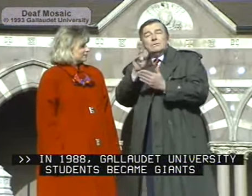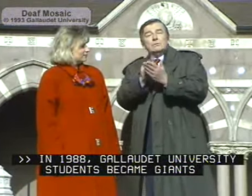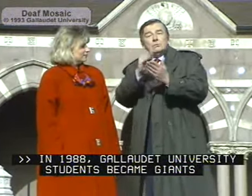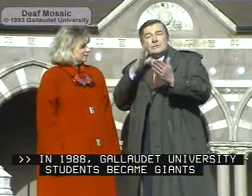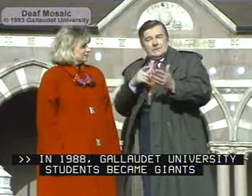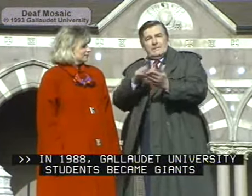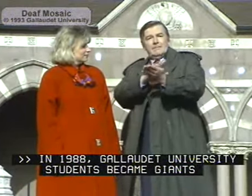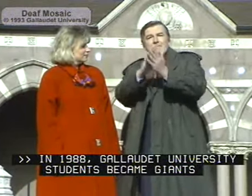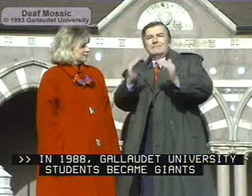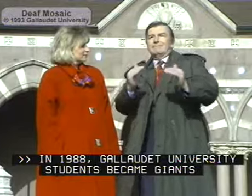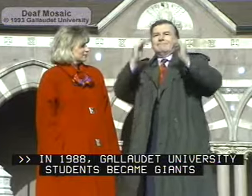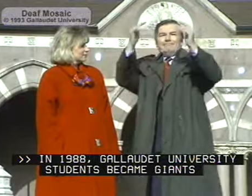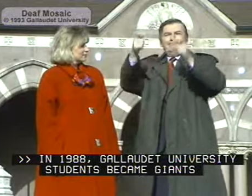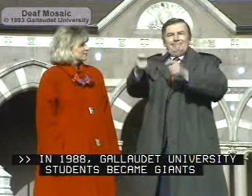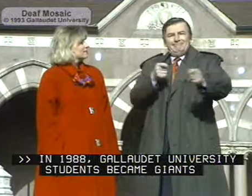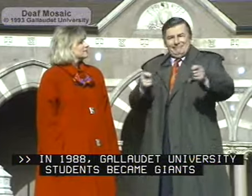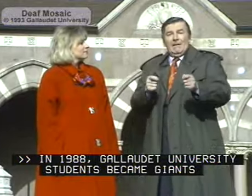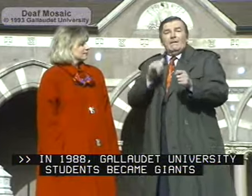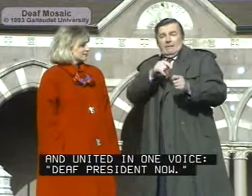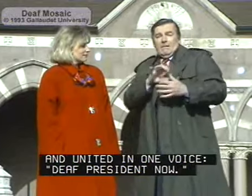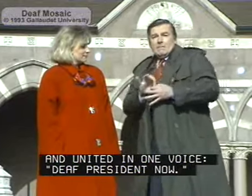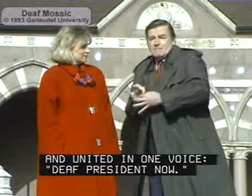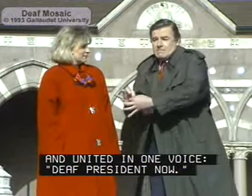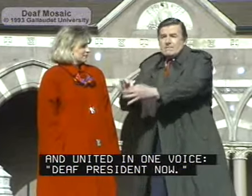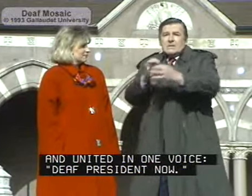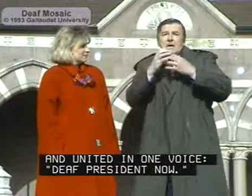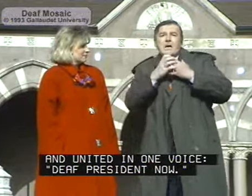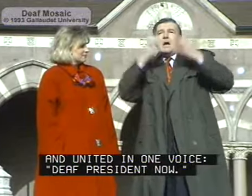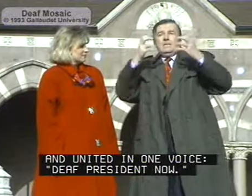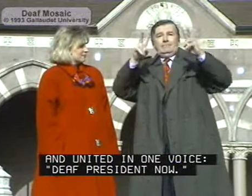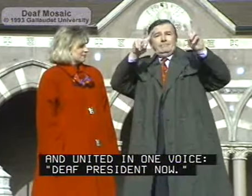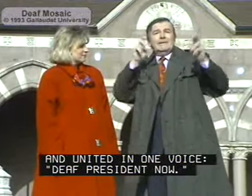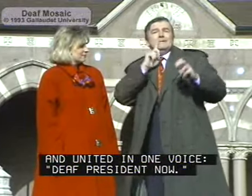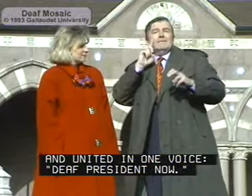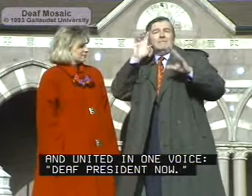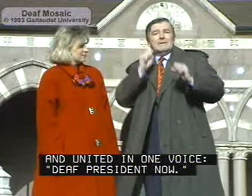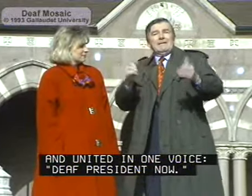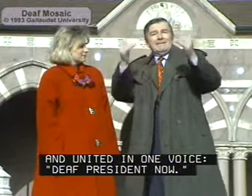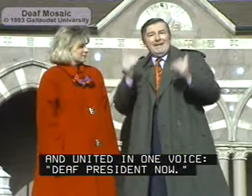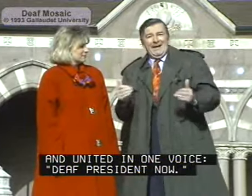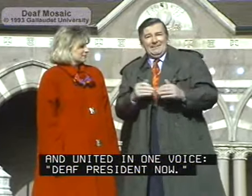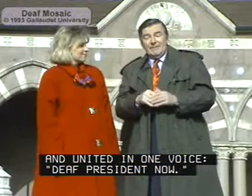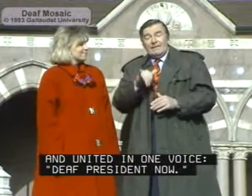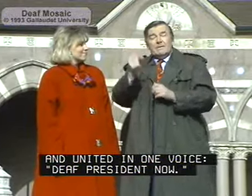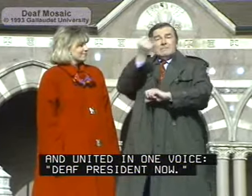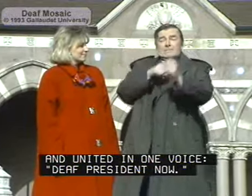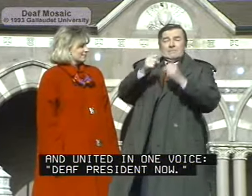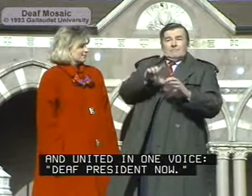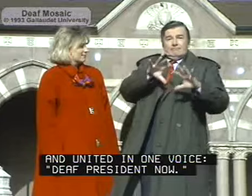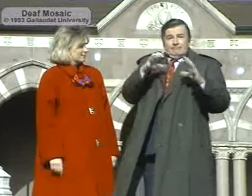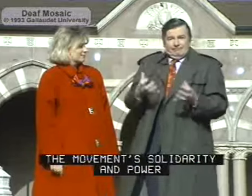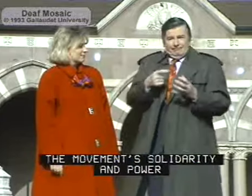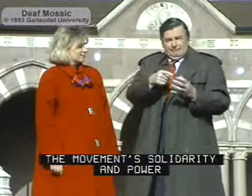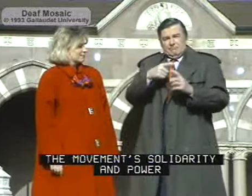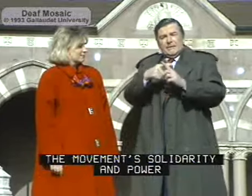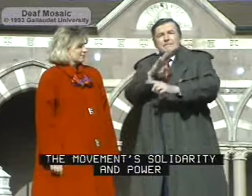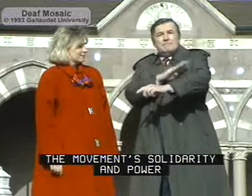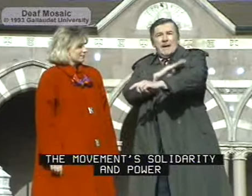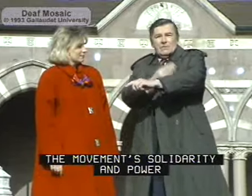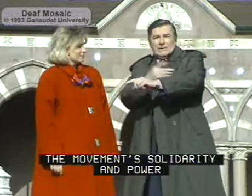University students became giants and united in one voice, Deaf President Now. The movement's solidarity and